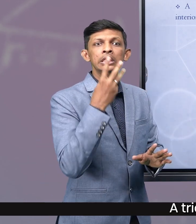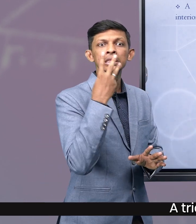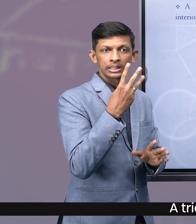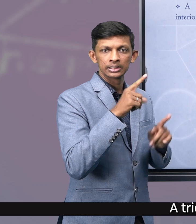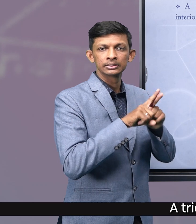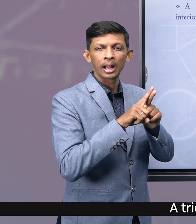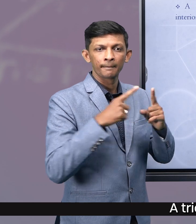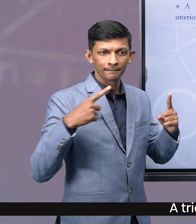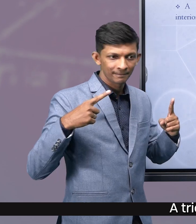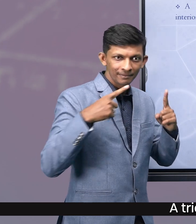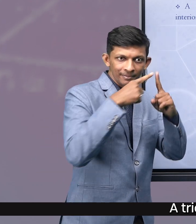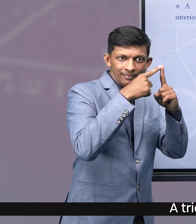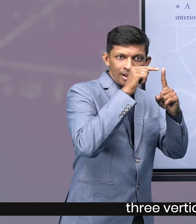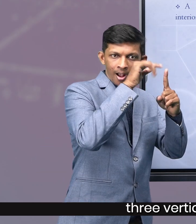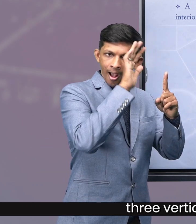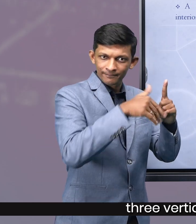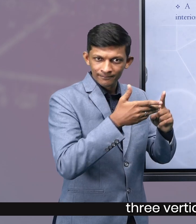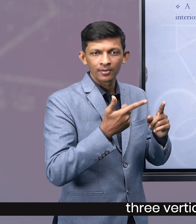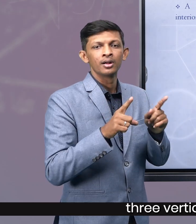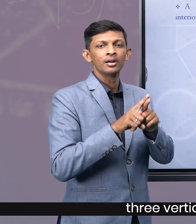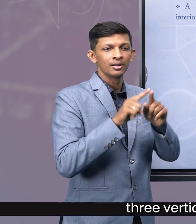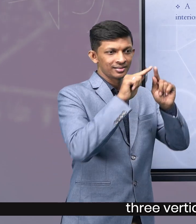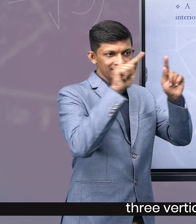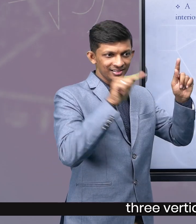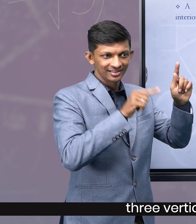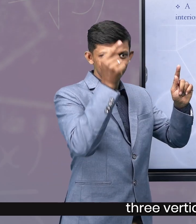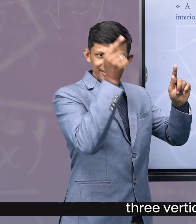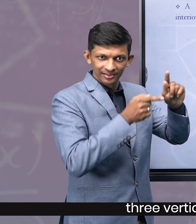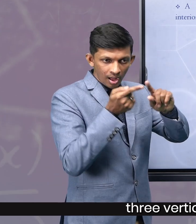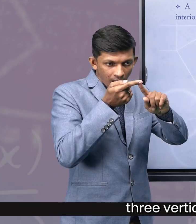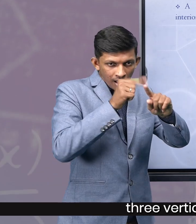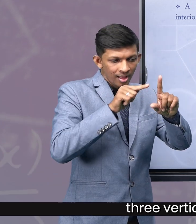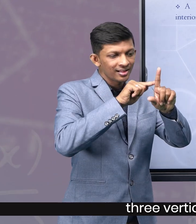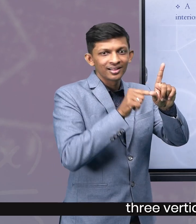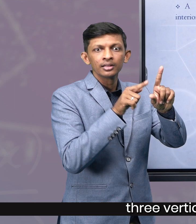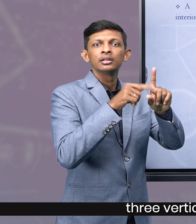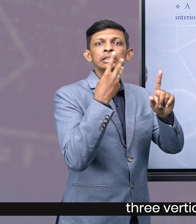sides, three vertices, and three interior angles.